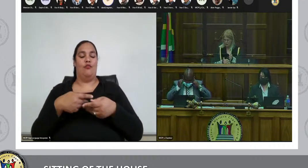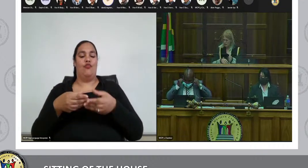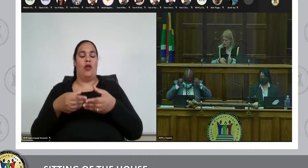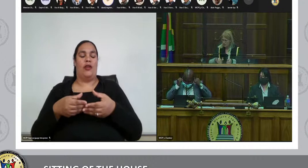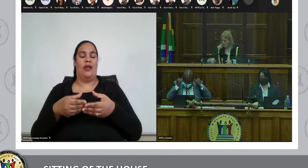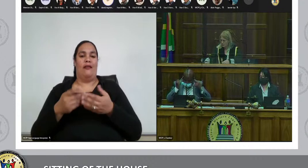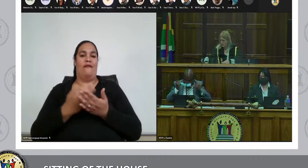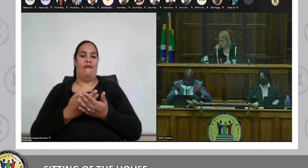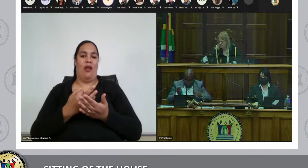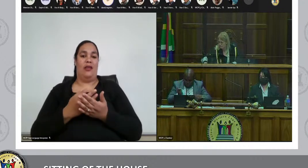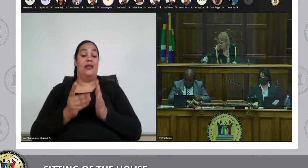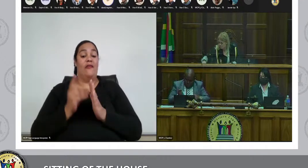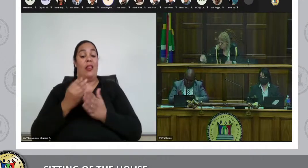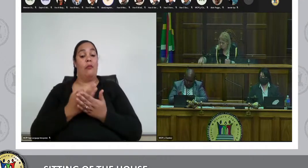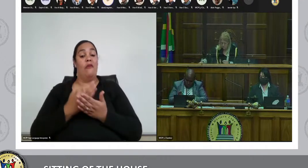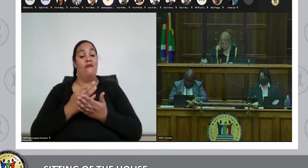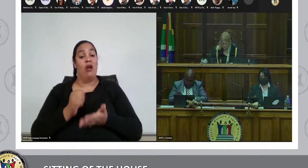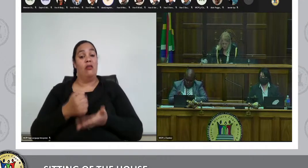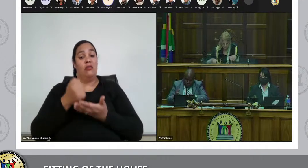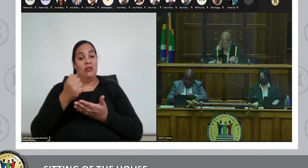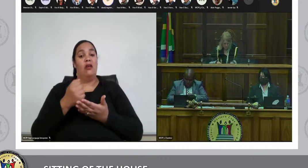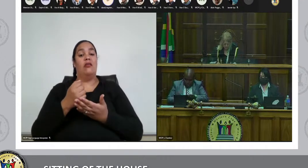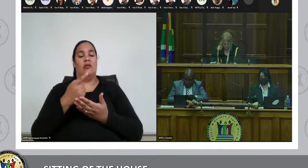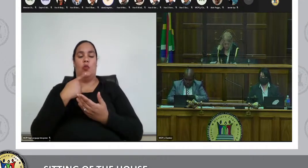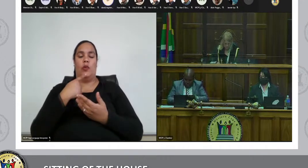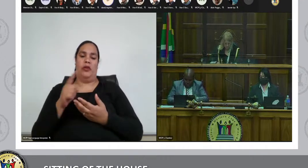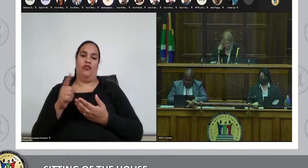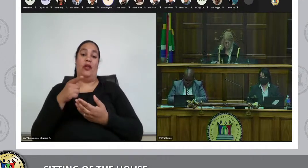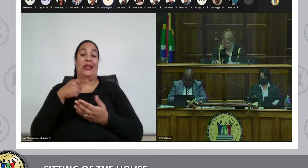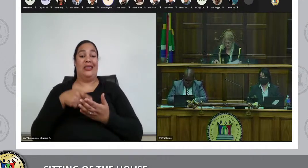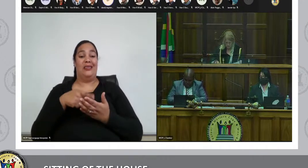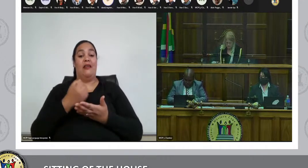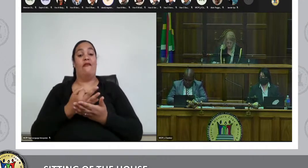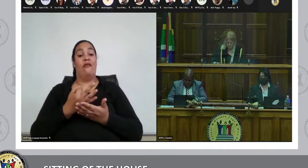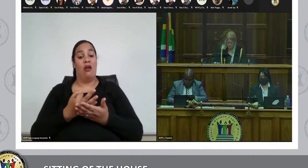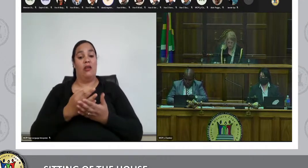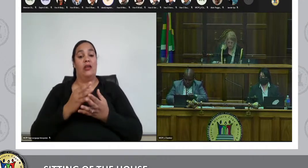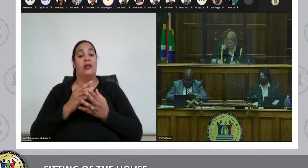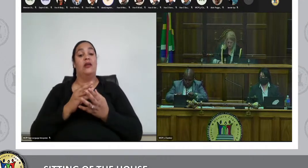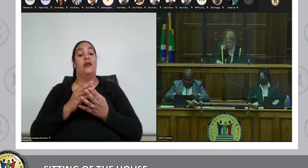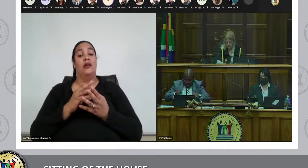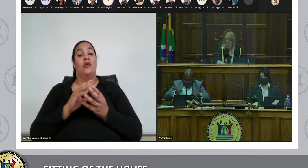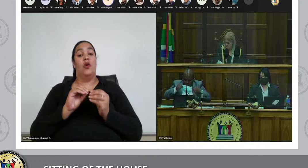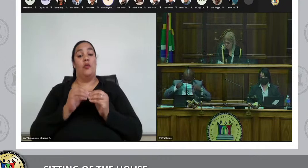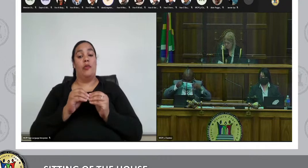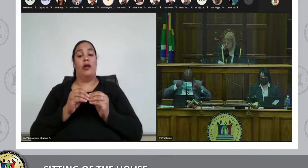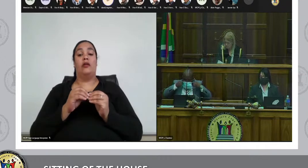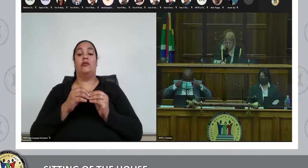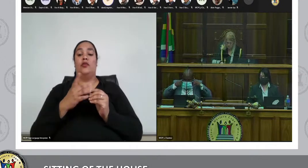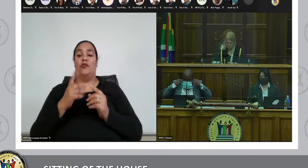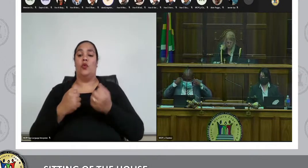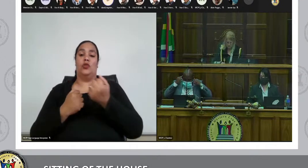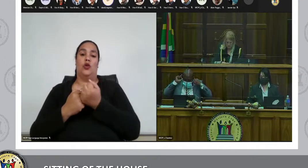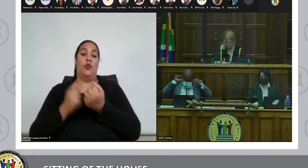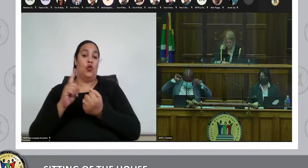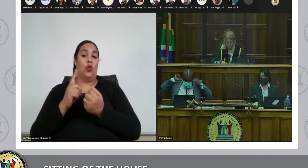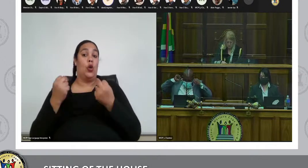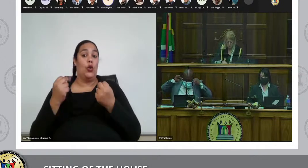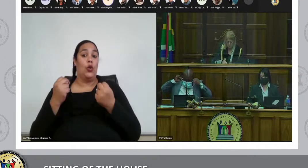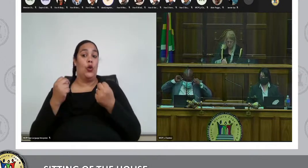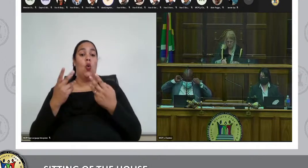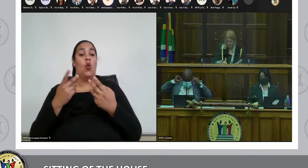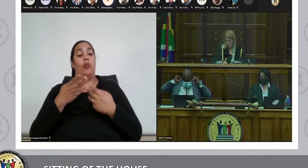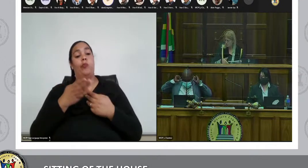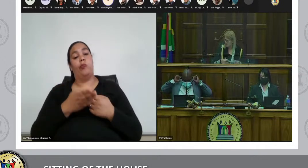a development fund which was mentioned. This is a fund, of course, that was designed to support new or